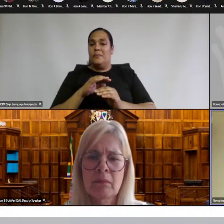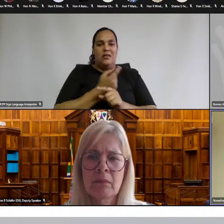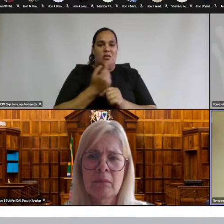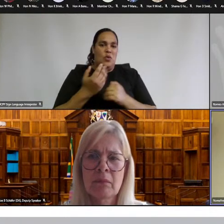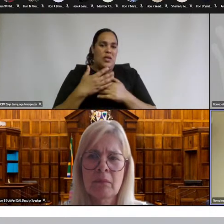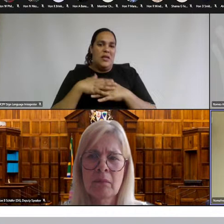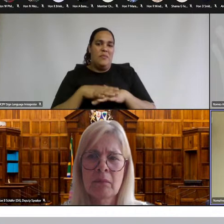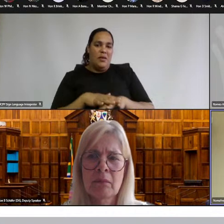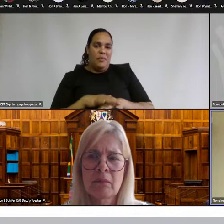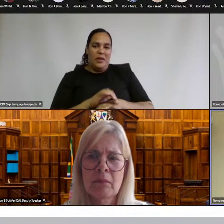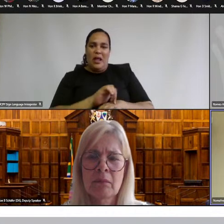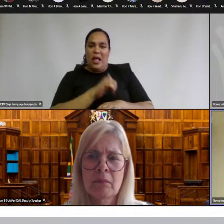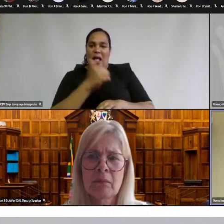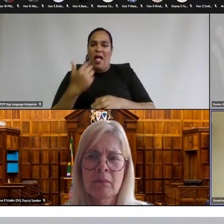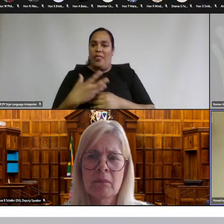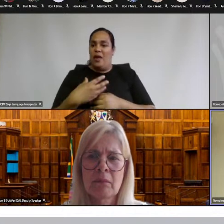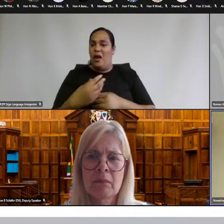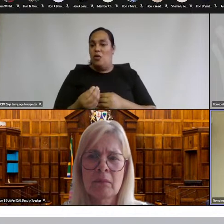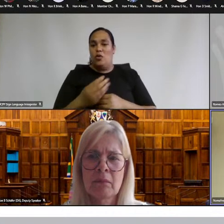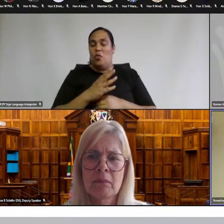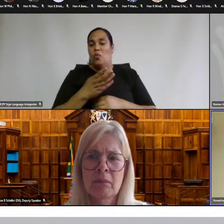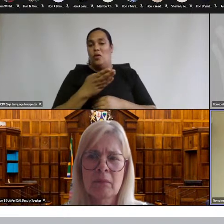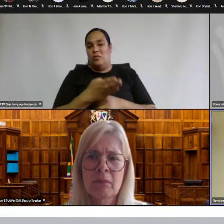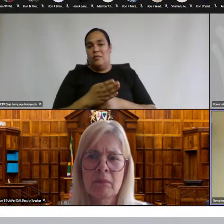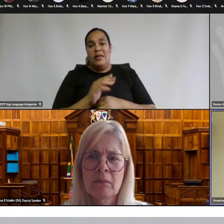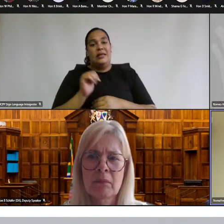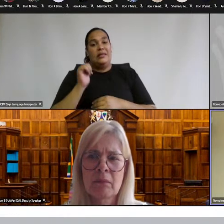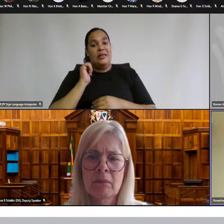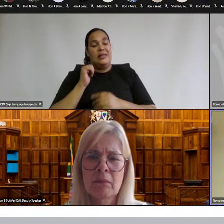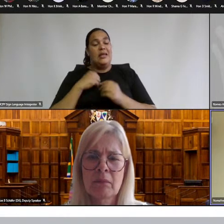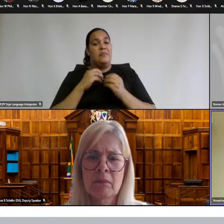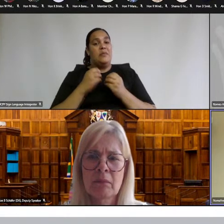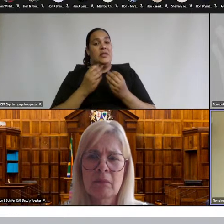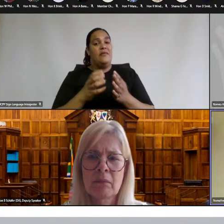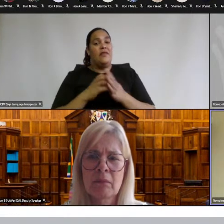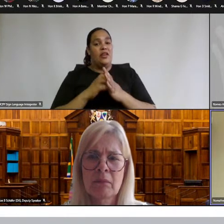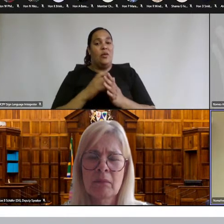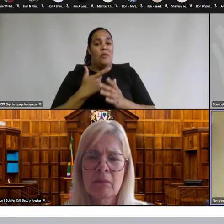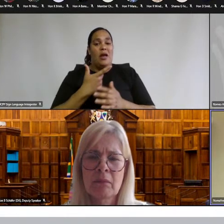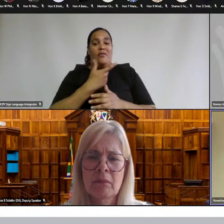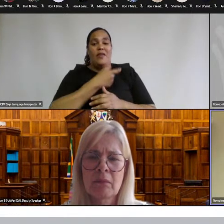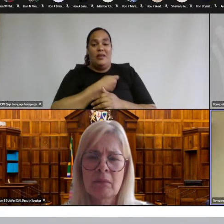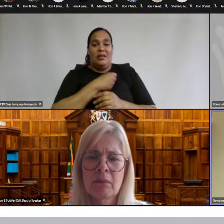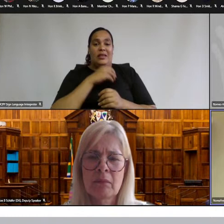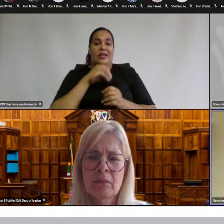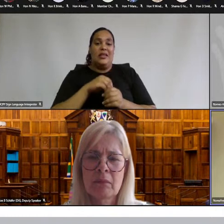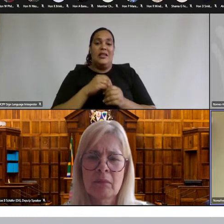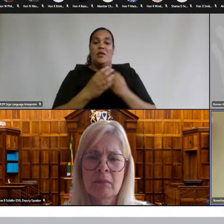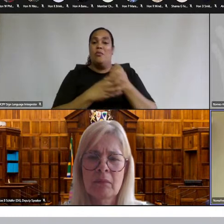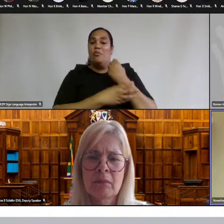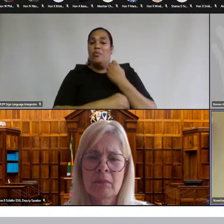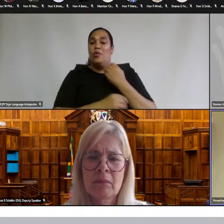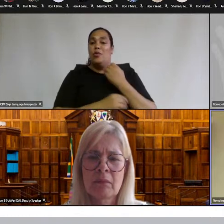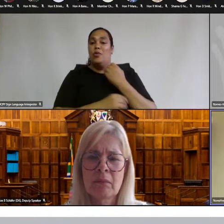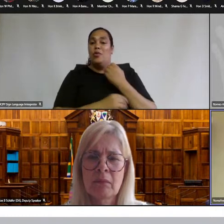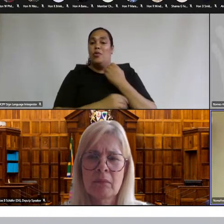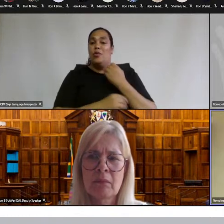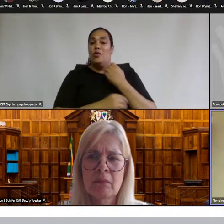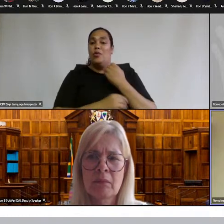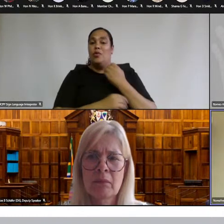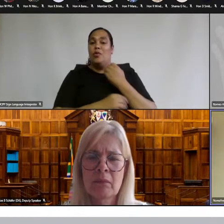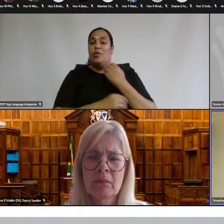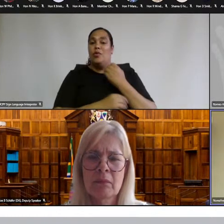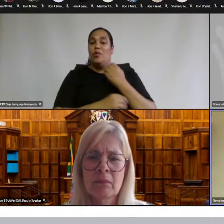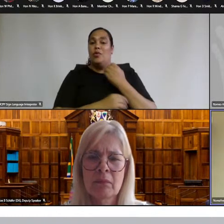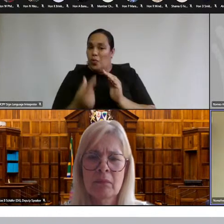complementing other outreaches that are there. Yesterday, I made an example of vaccinating in the homeless shelters. It's us, we've been doing